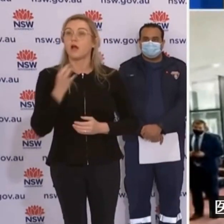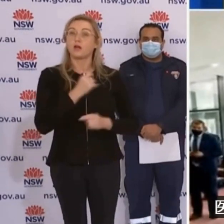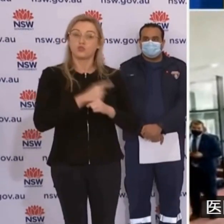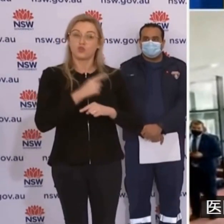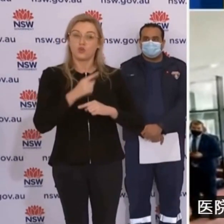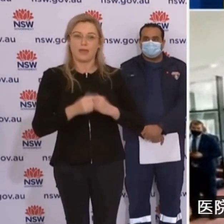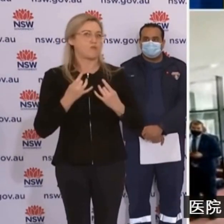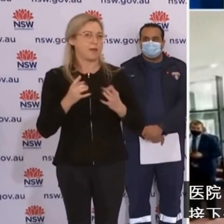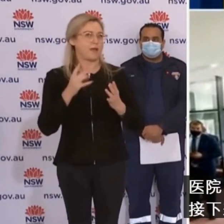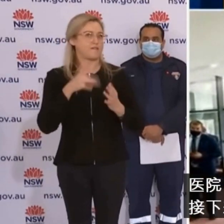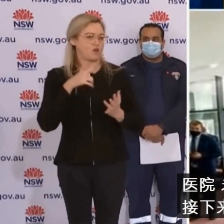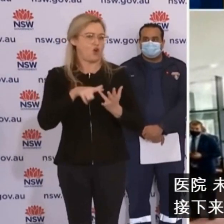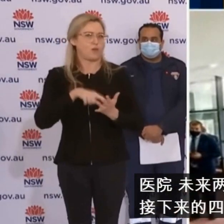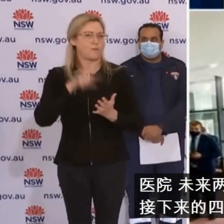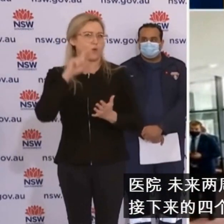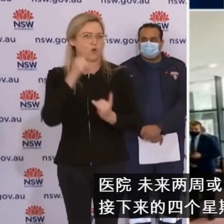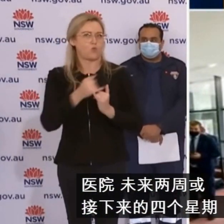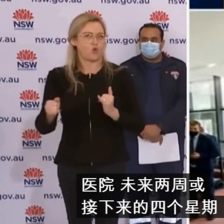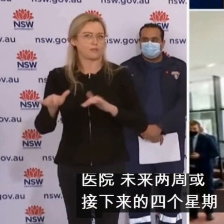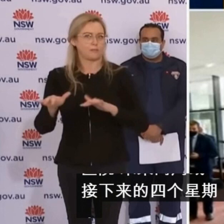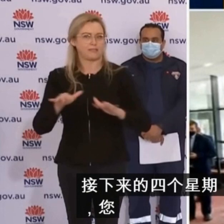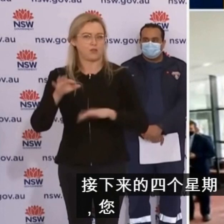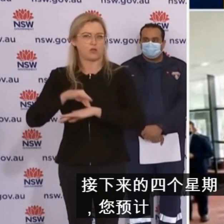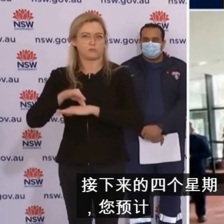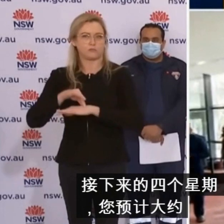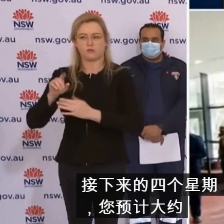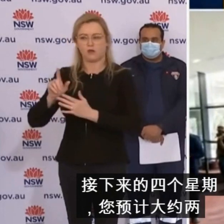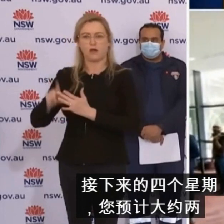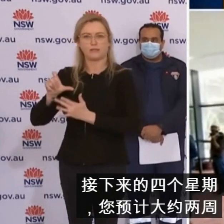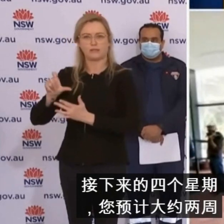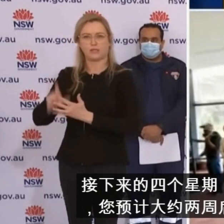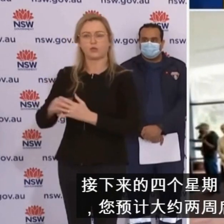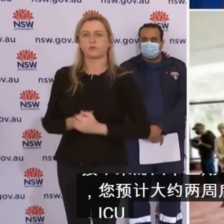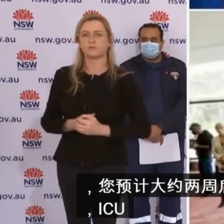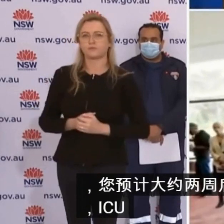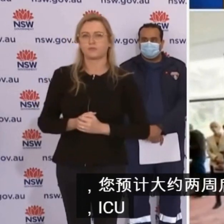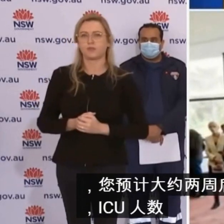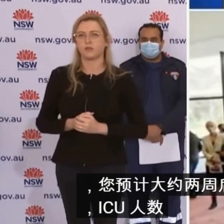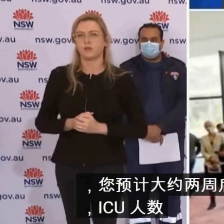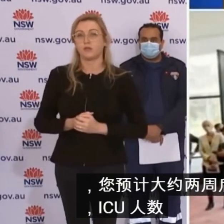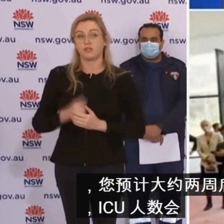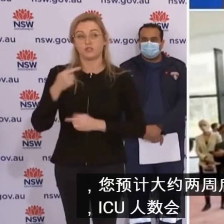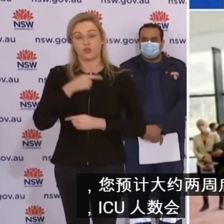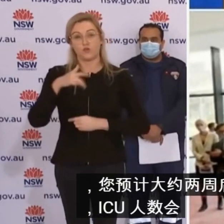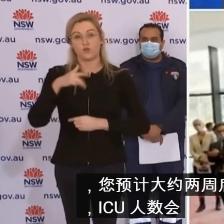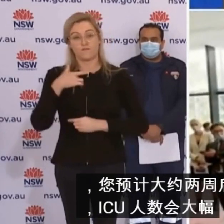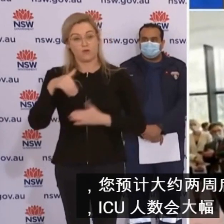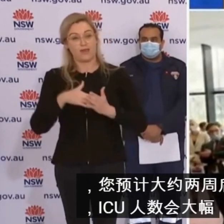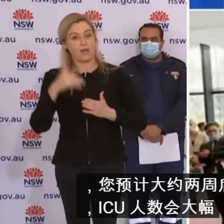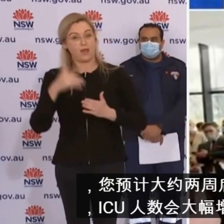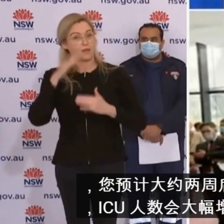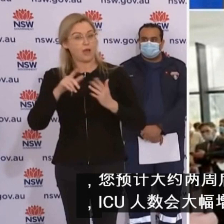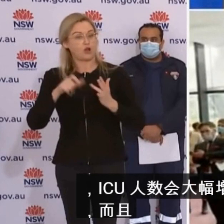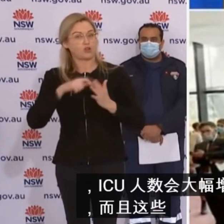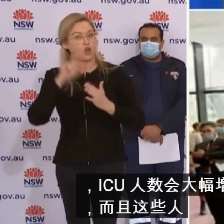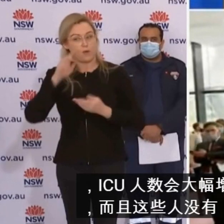What about in the next 2 weeks or the next 4 weeks? We've got 1,200 cases today. You'd expect in about 2 weeks that ICU numbers will go up